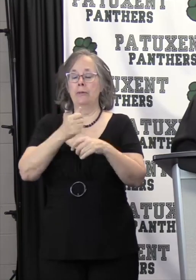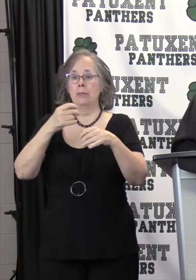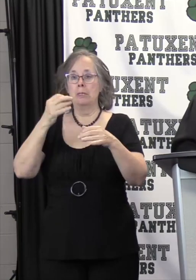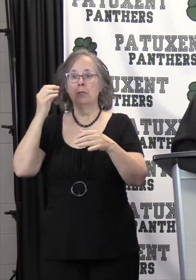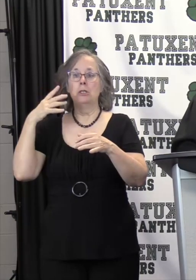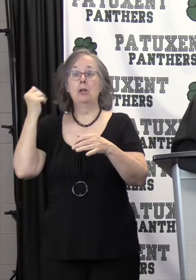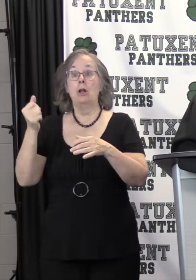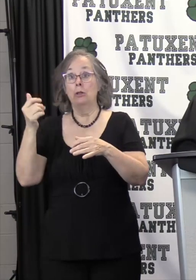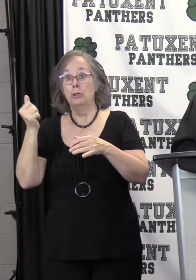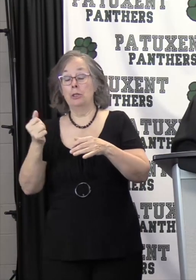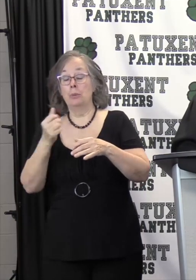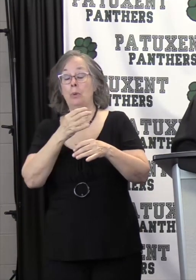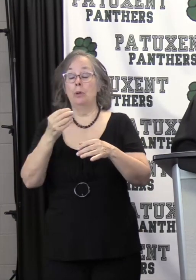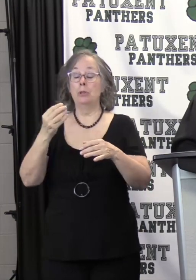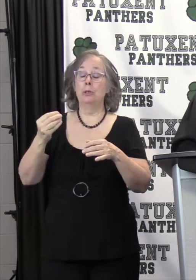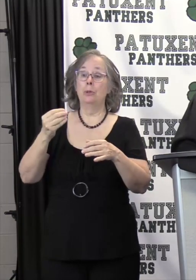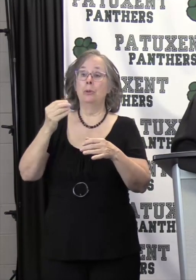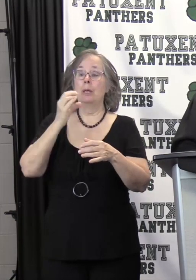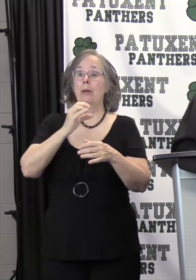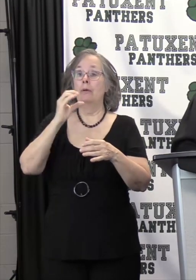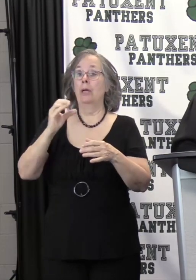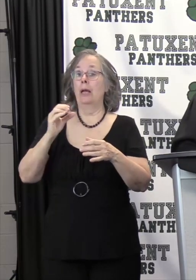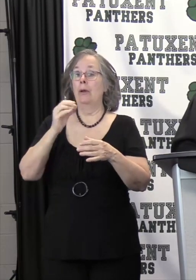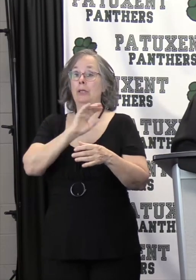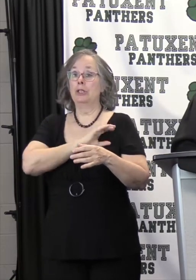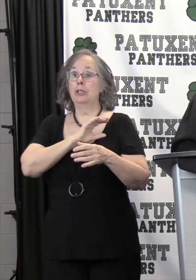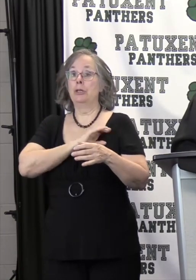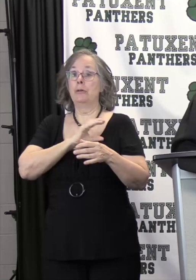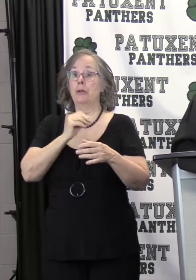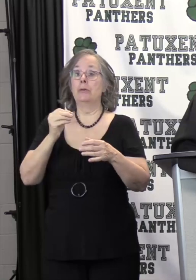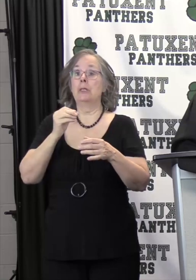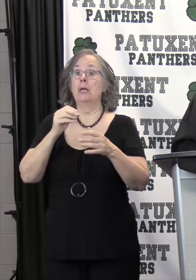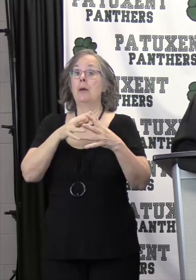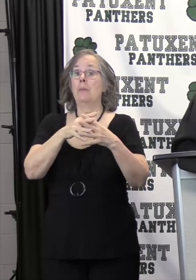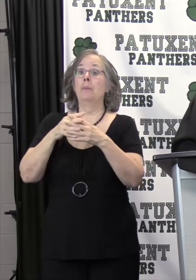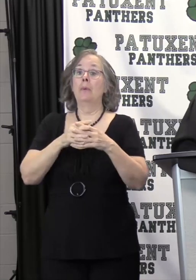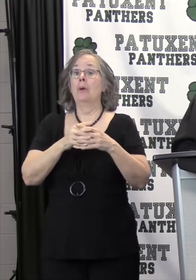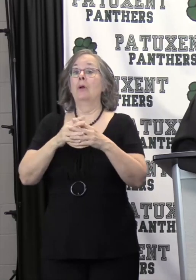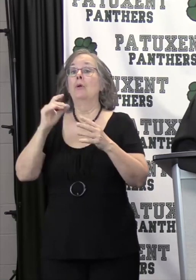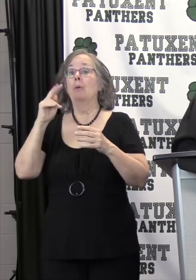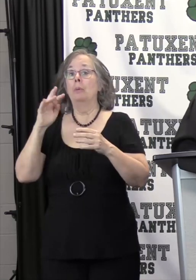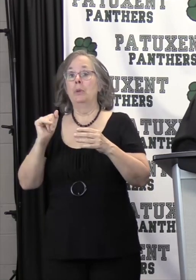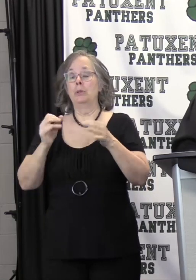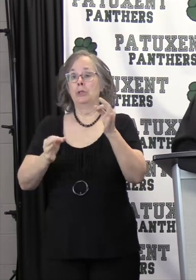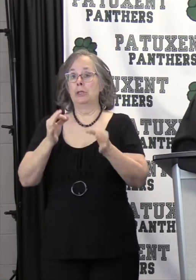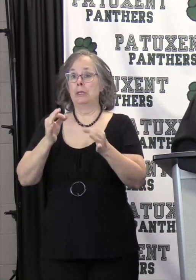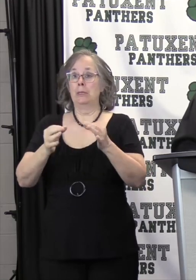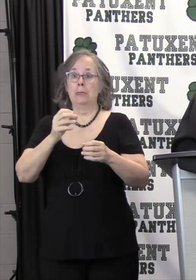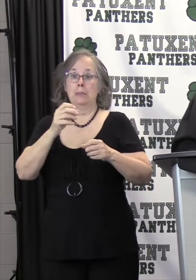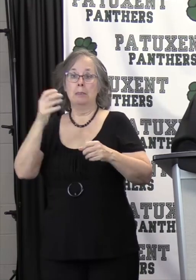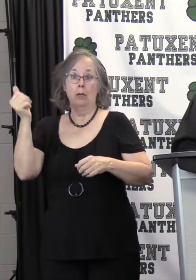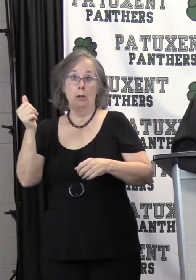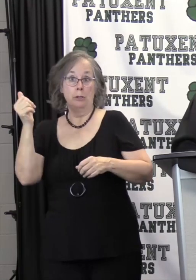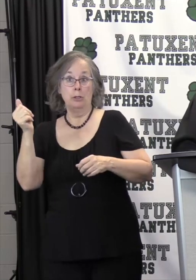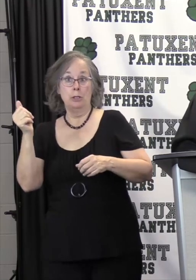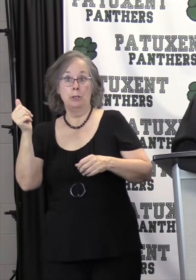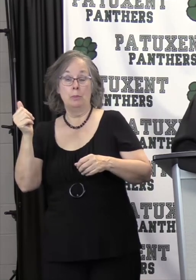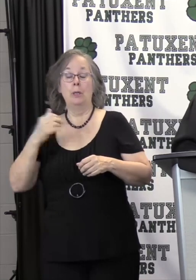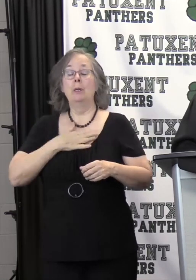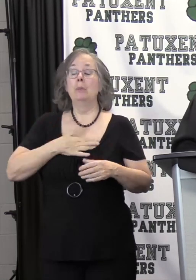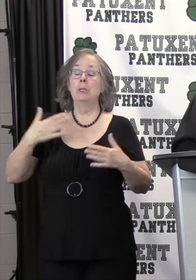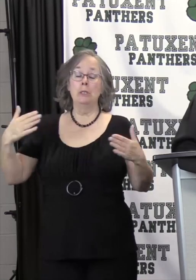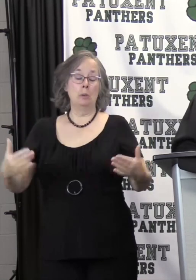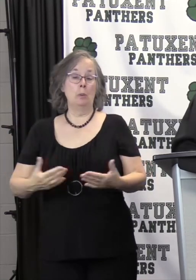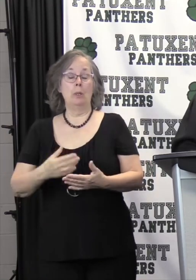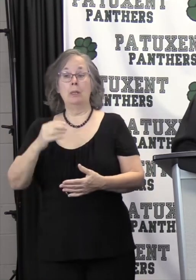as well as the Calvert County Sheriff's Office American Criminal Justice Scholarship. At this time, please welcome